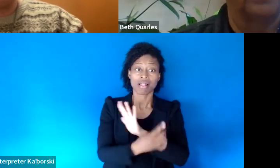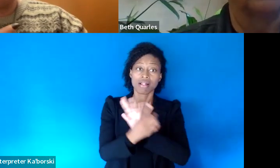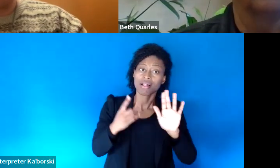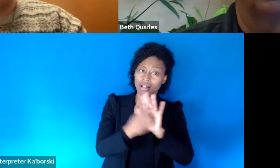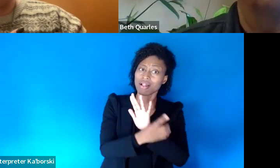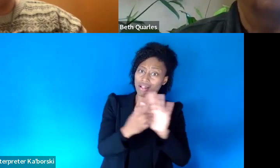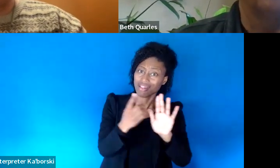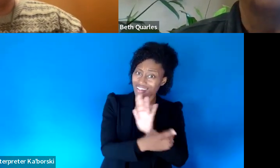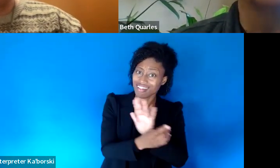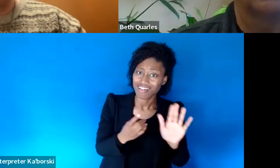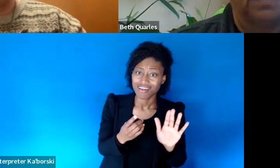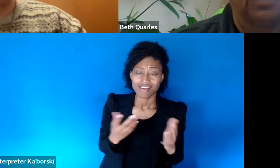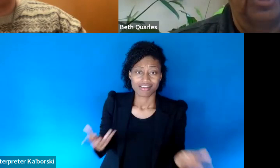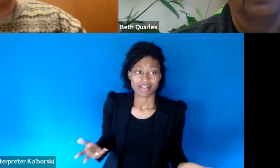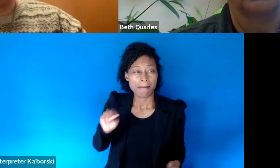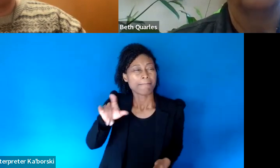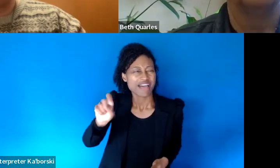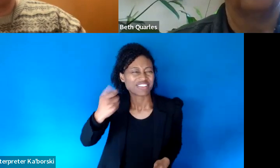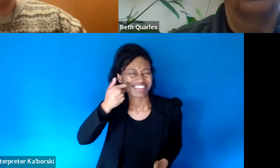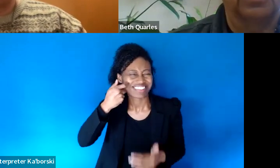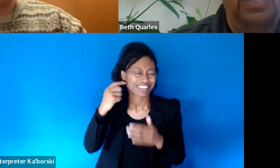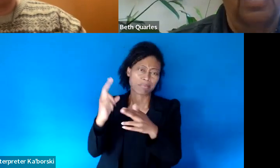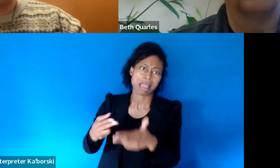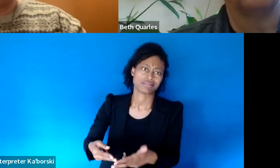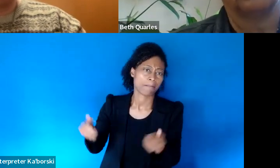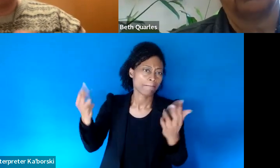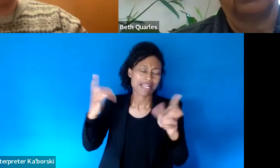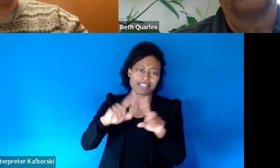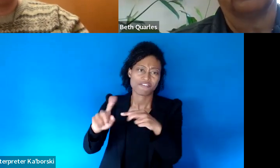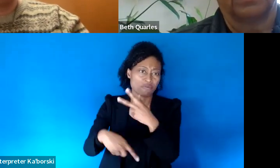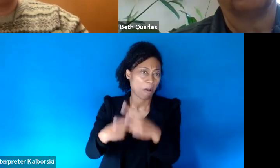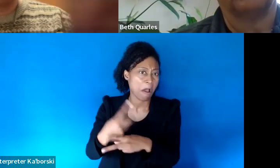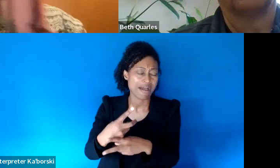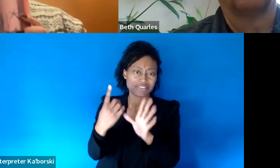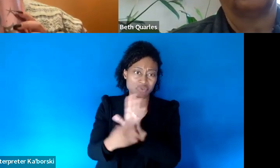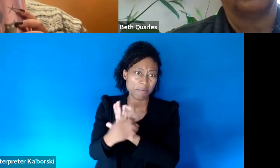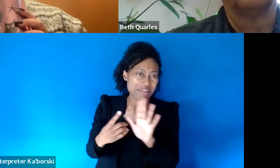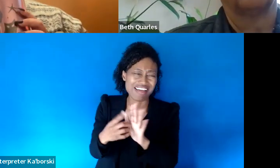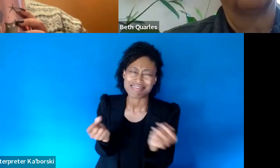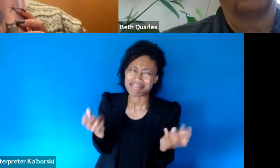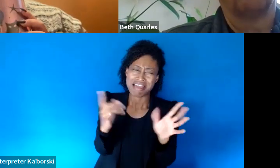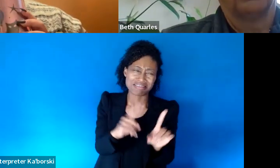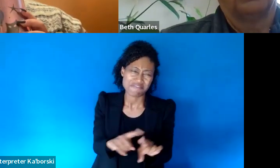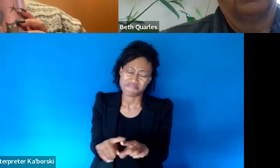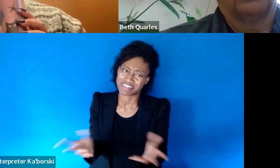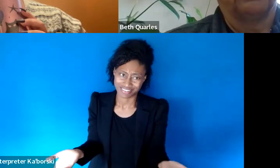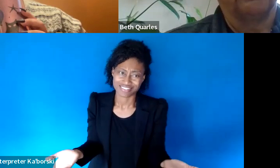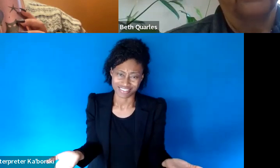know, as Mels has mentioned. You know, there's a lot of different types of discrimination.